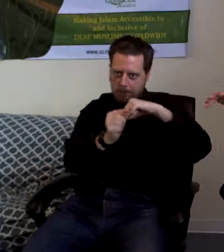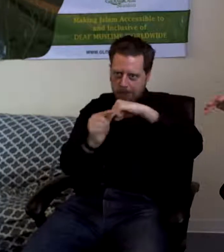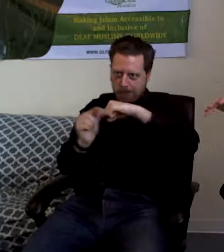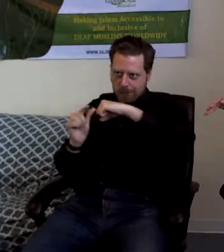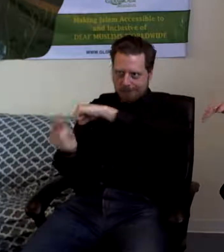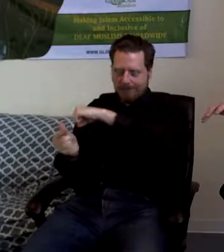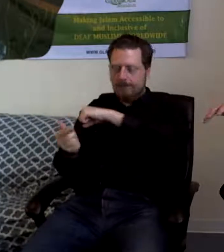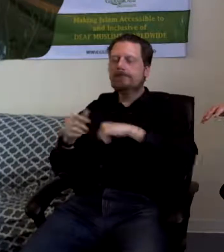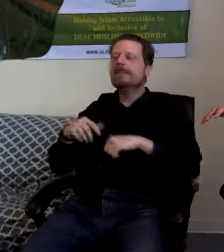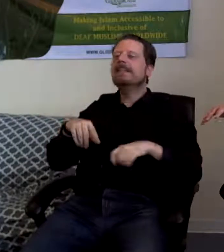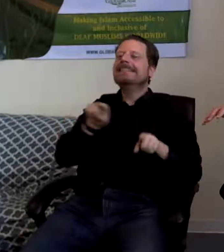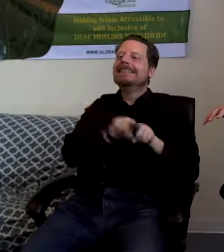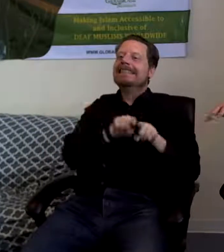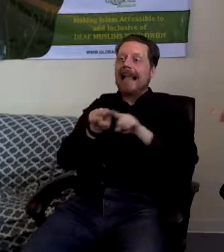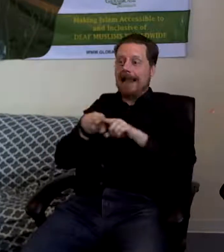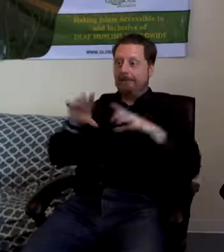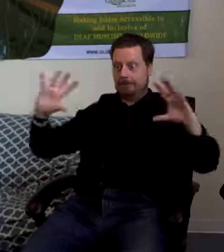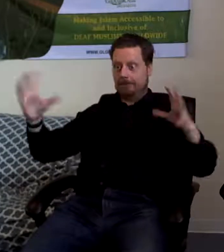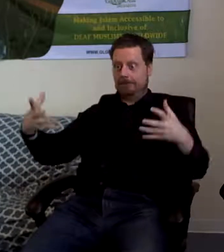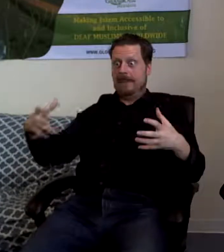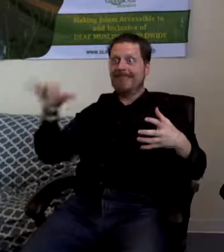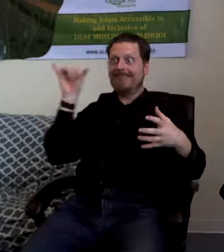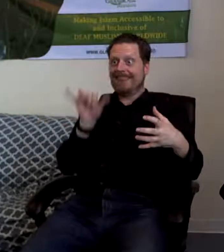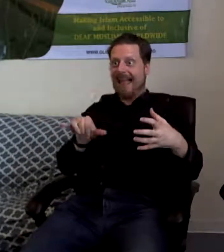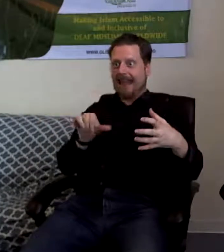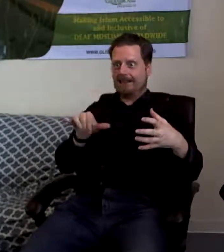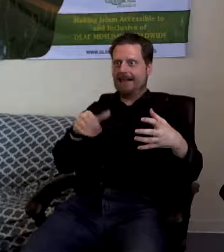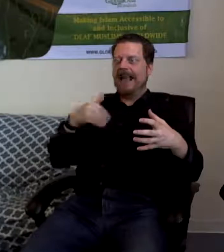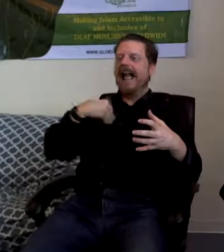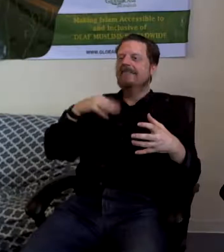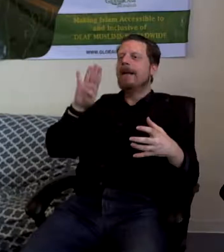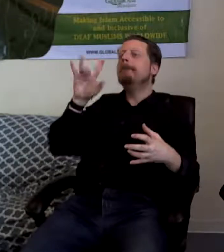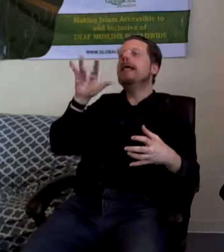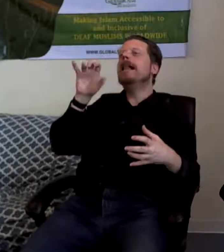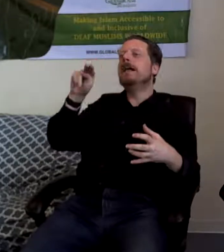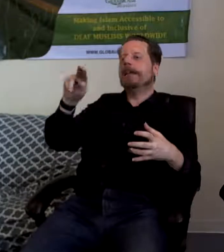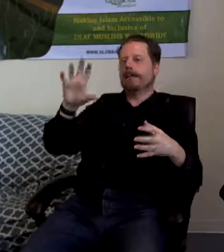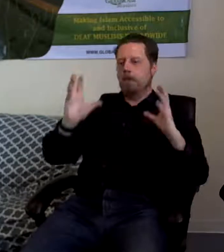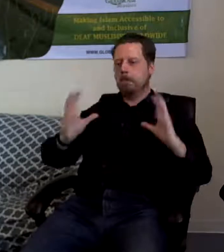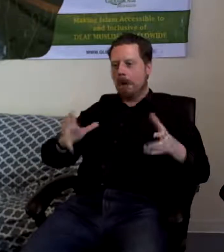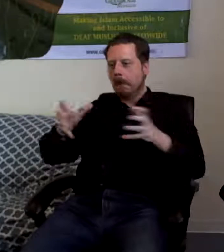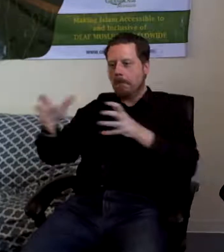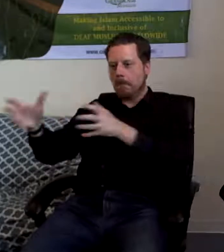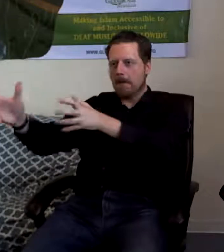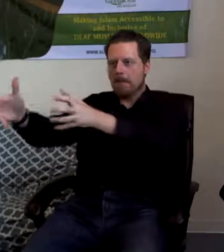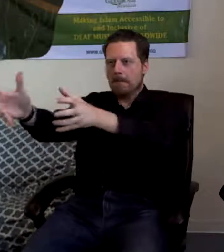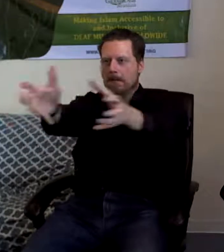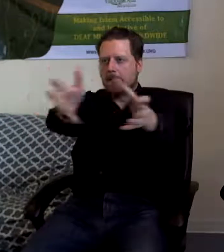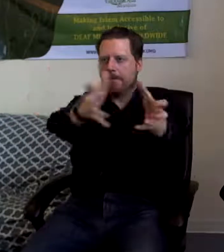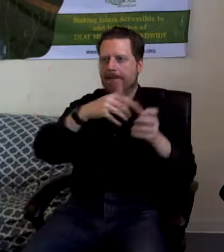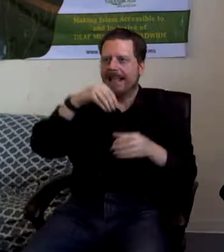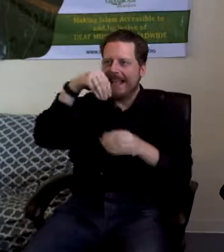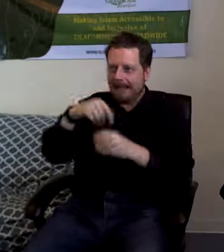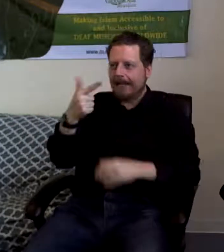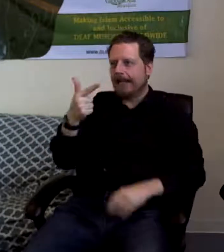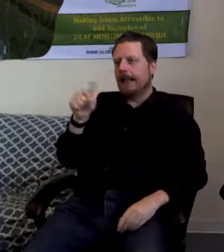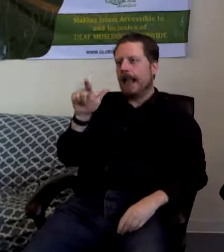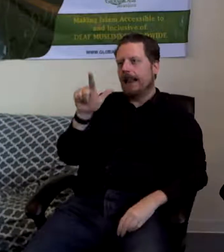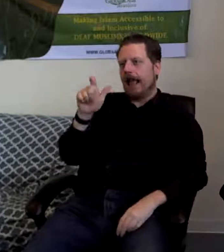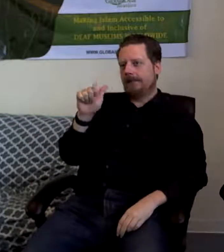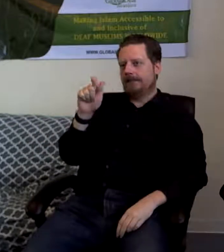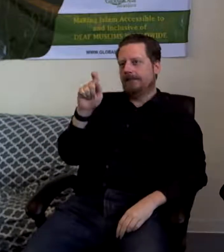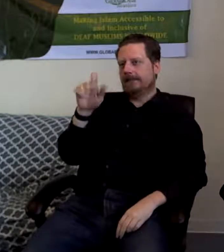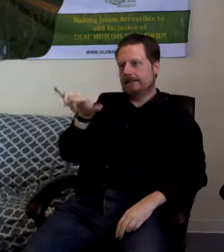Like our solar system, there are billions of solar systems in our galaxy.